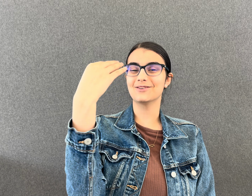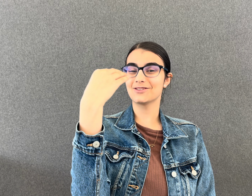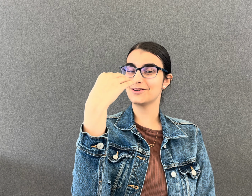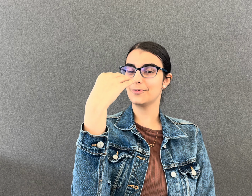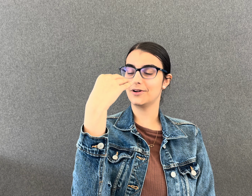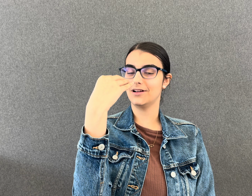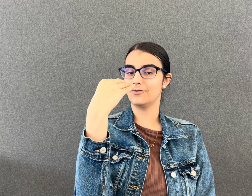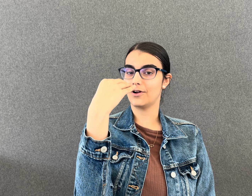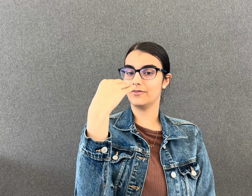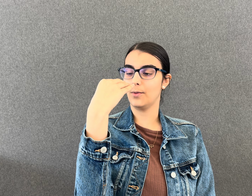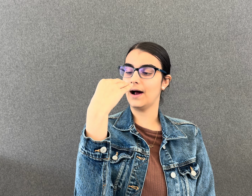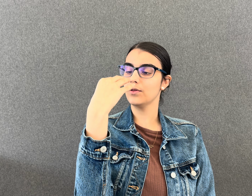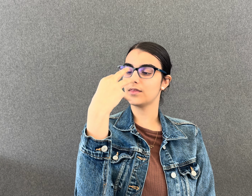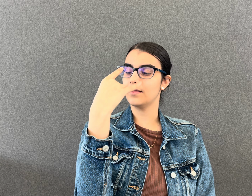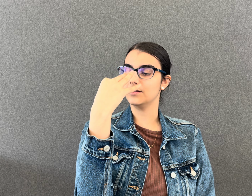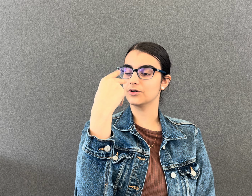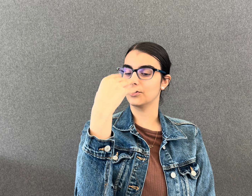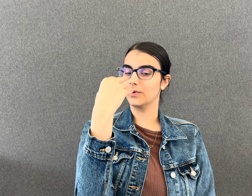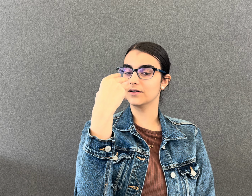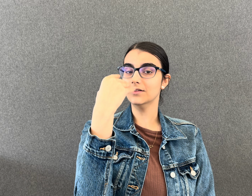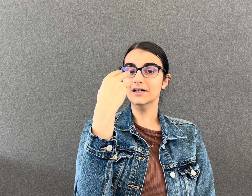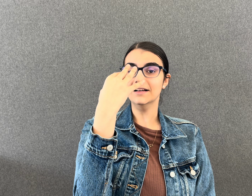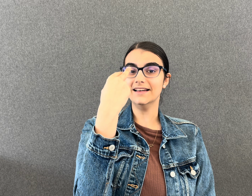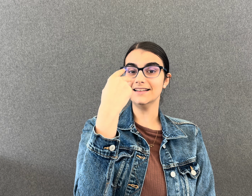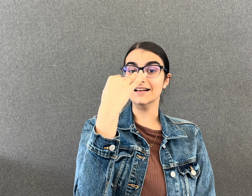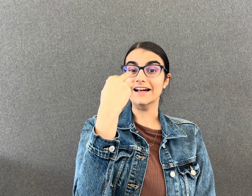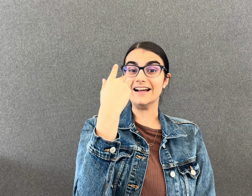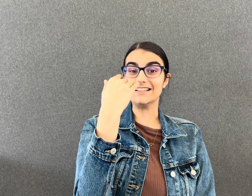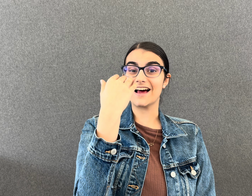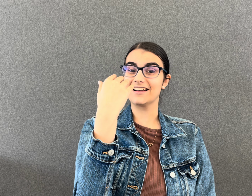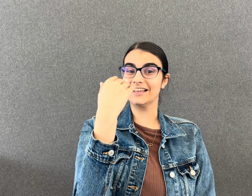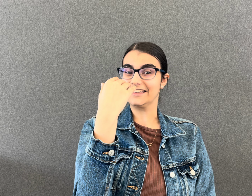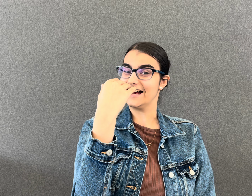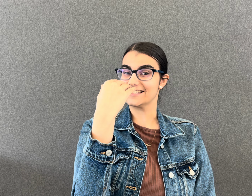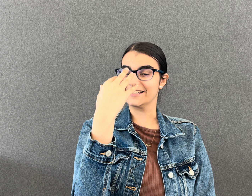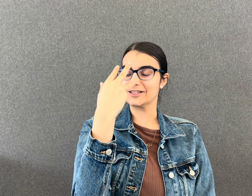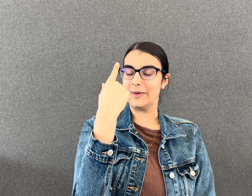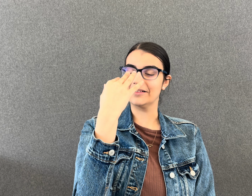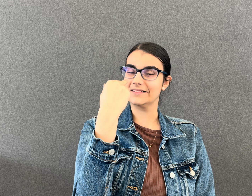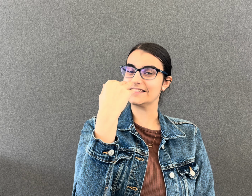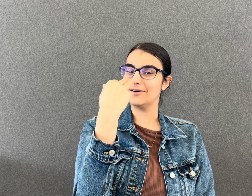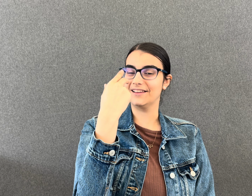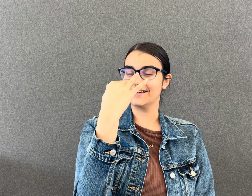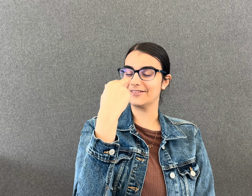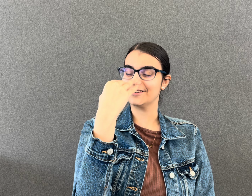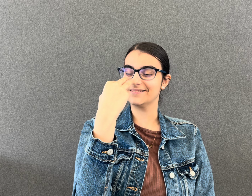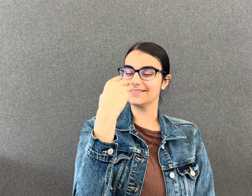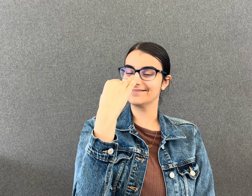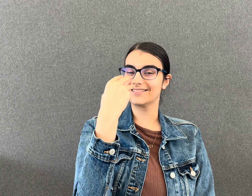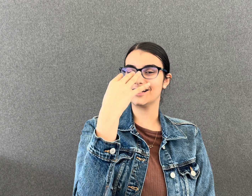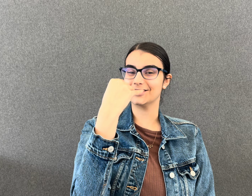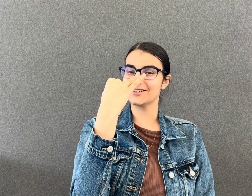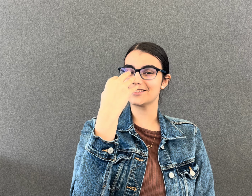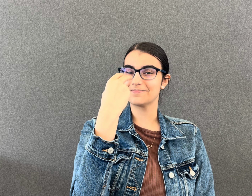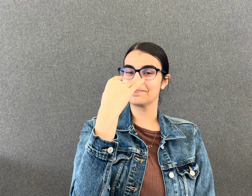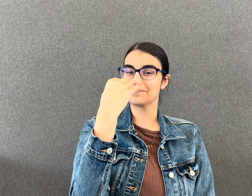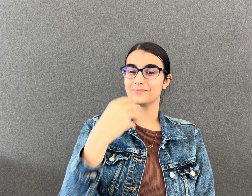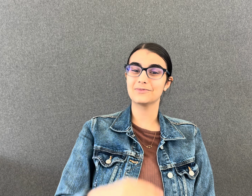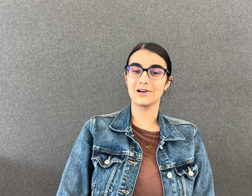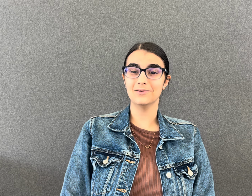just gonna put it in front of your mouth, and then you're gonna wiggle it. It's kind of like casting a spell. That's how I think of it. Colors. So